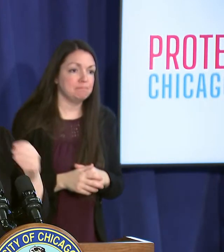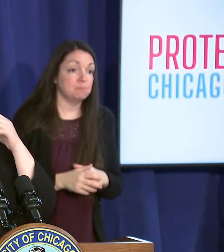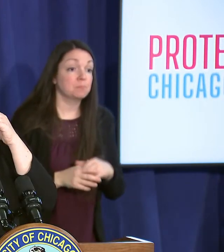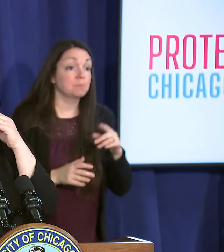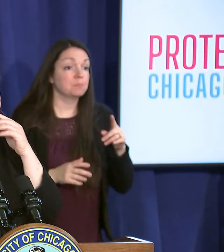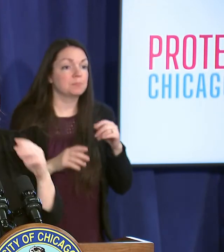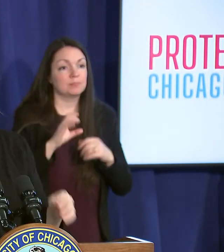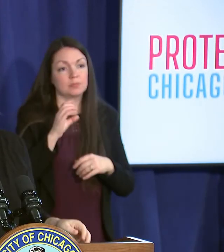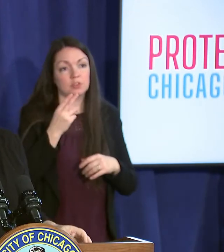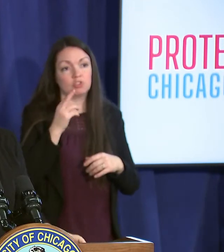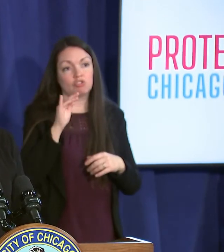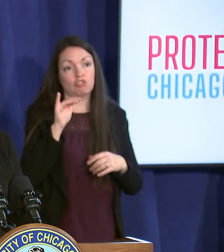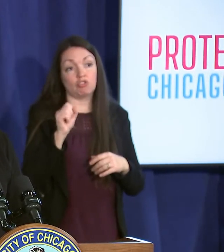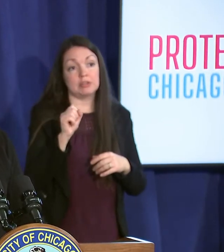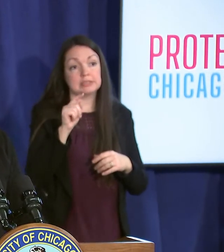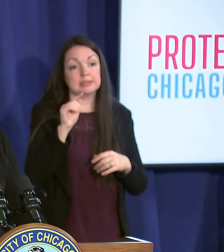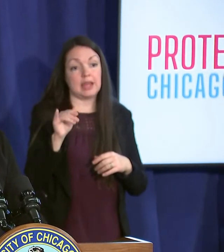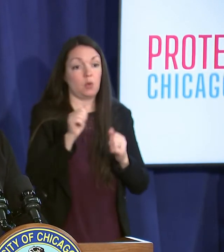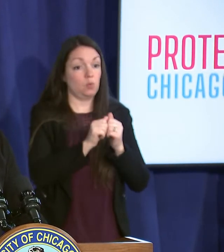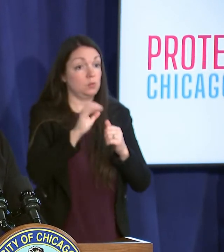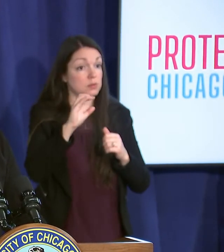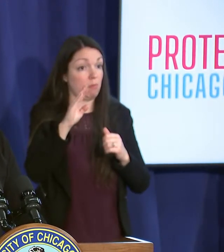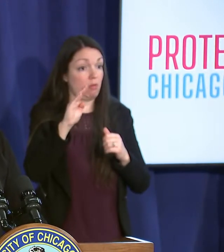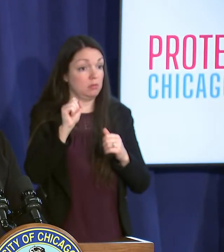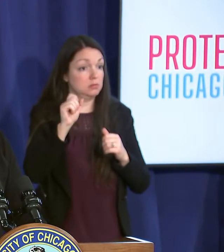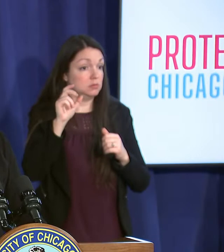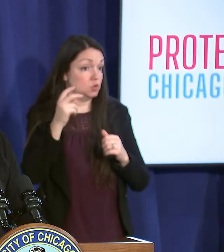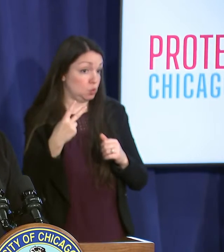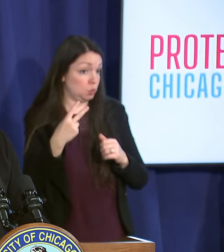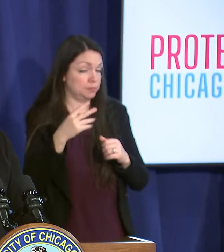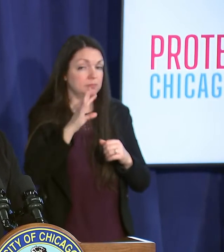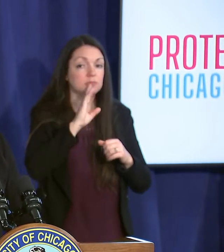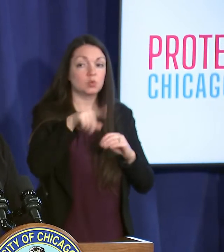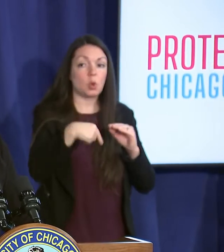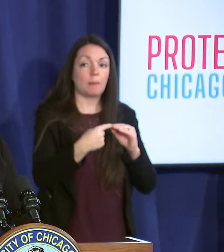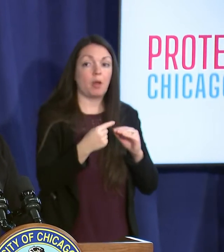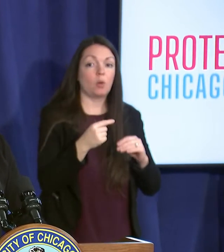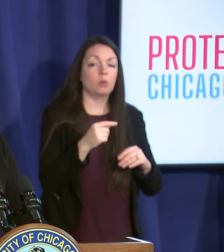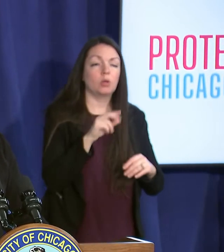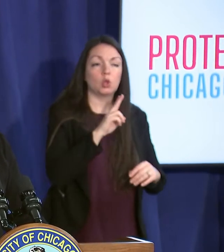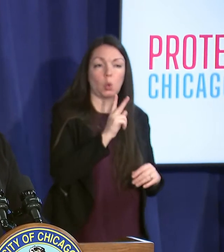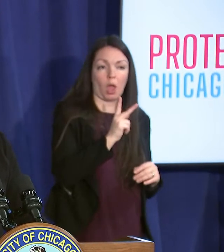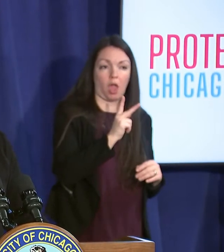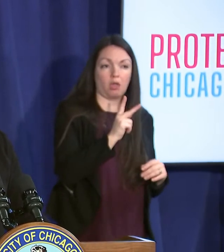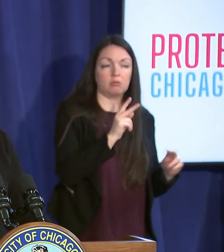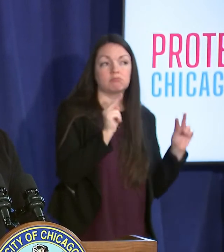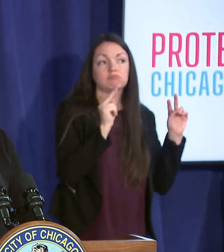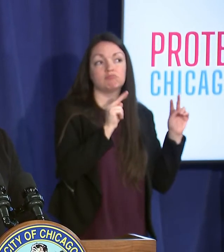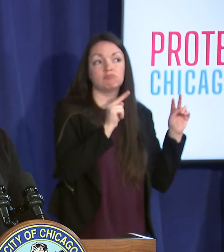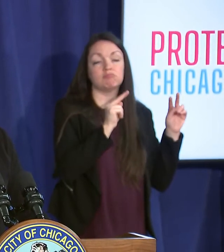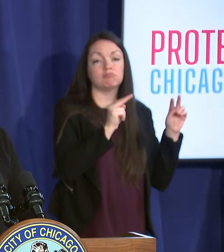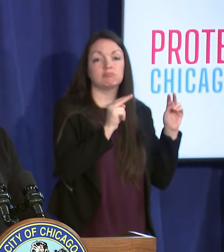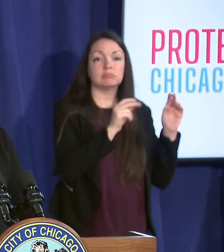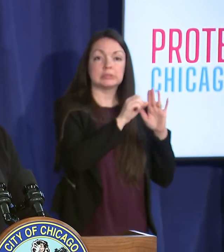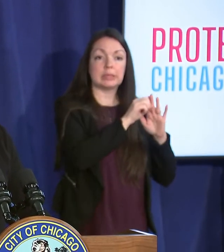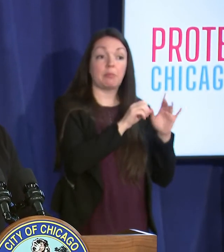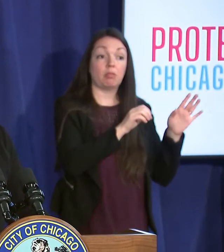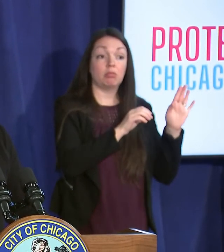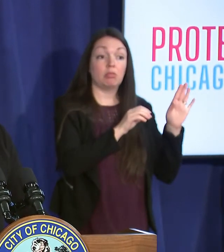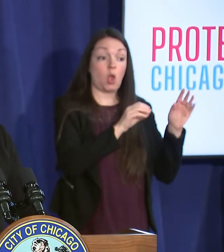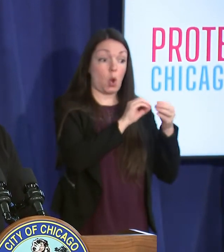Dr. Arwady, Chris Ty with CBS 2. You talked about looking at the UK as a sample. Just today we saw their numbers are down